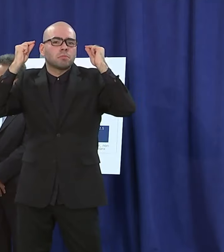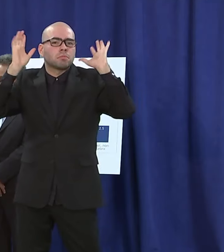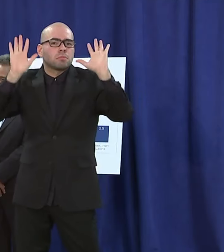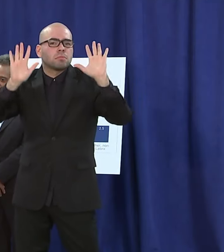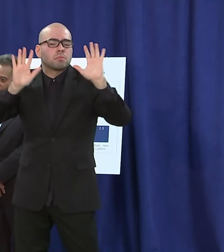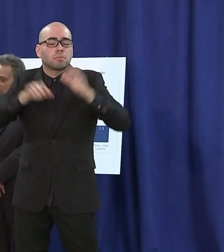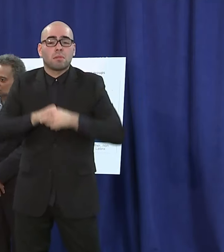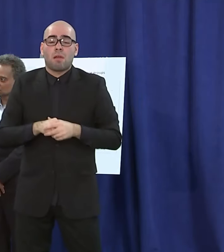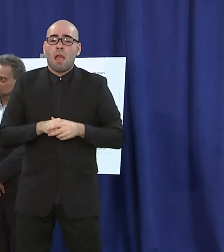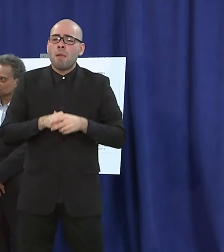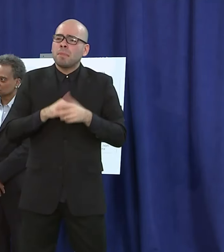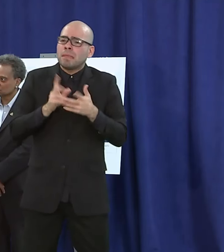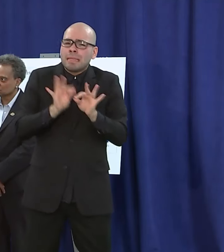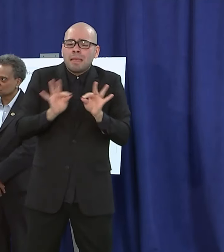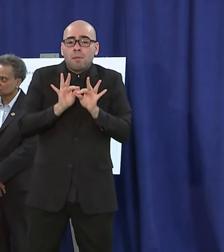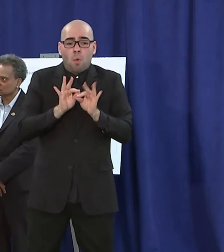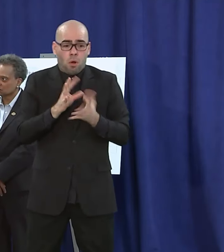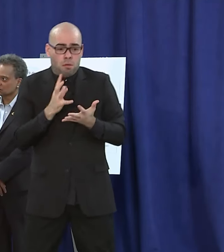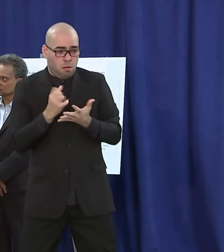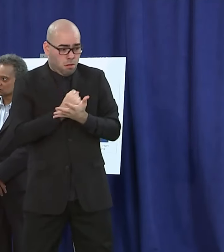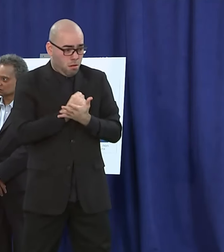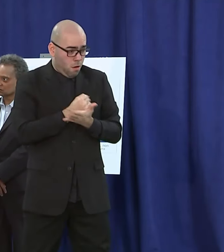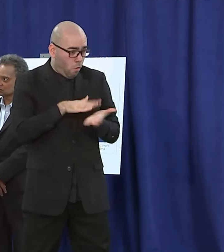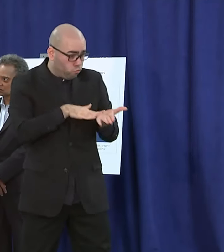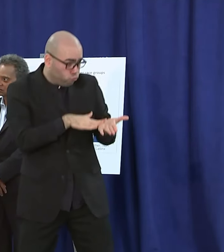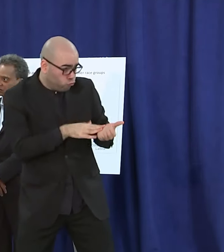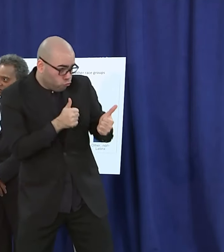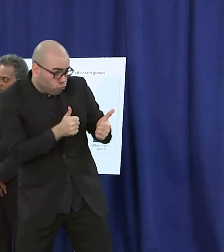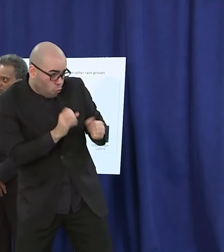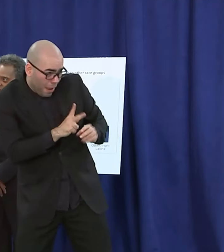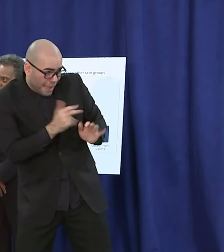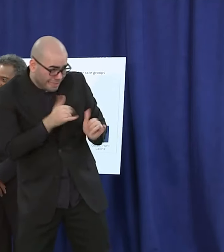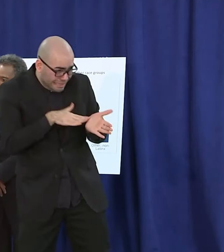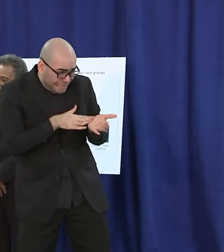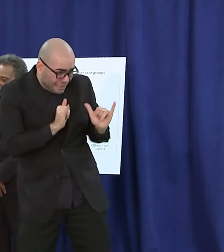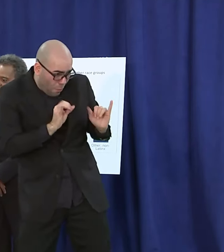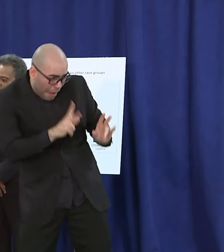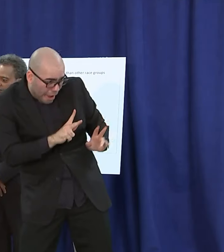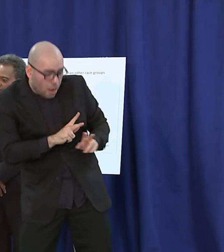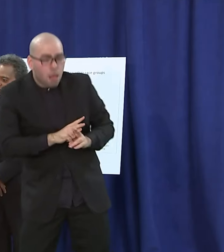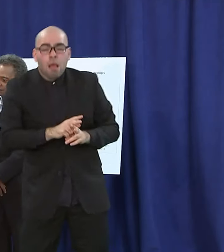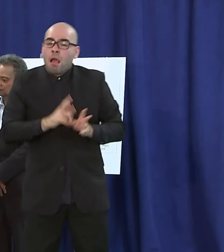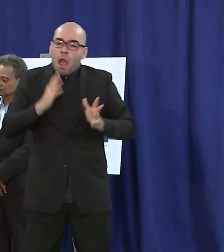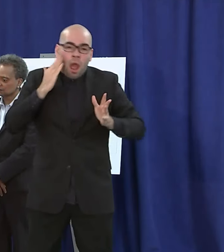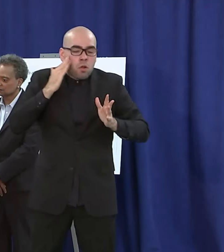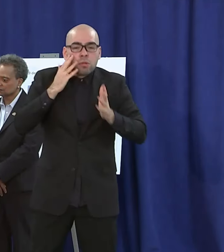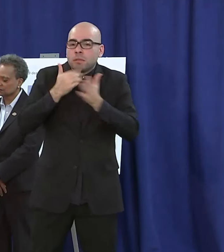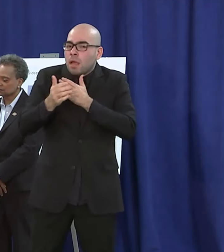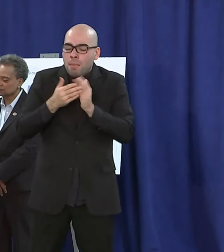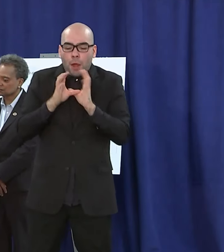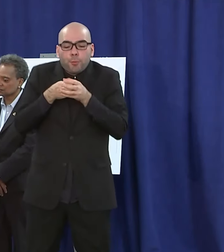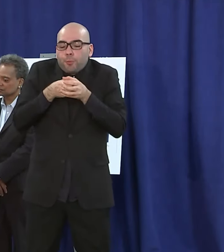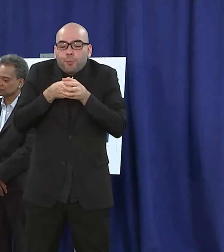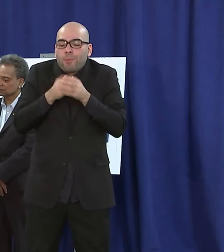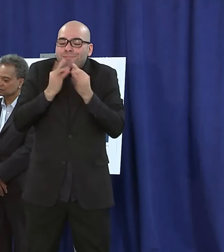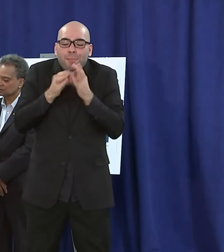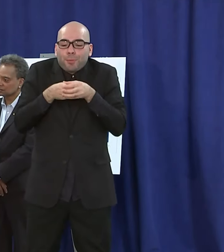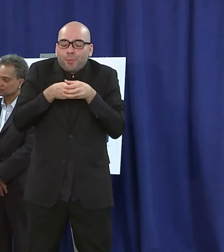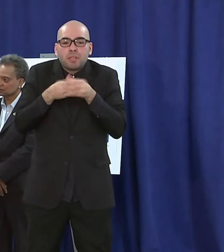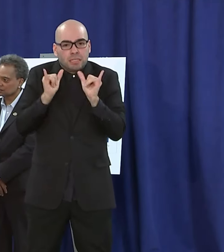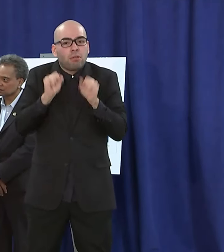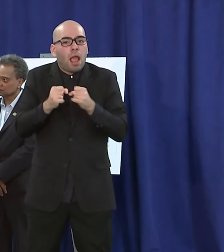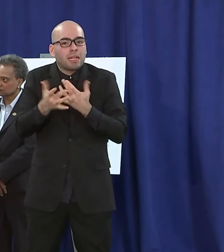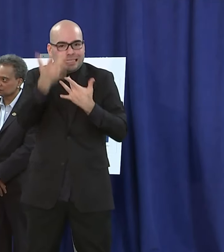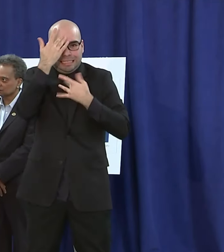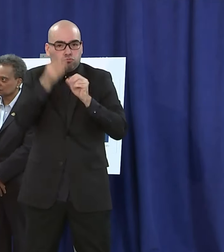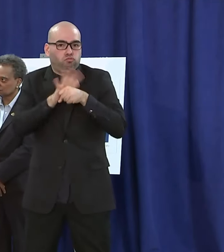check on people, but even small gatherings. We know there are clusters and families and outbreaks, so it's important to, while we want to stay connected, this is